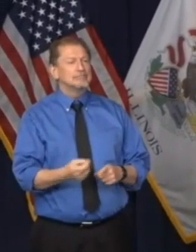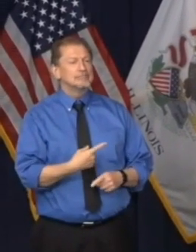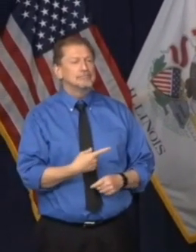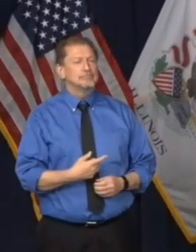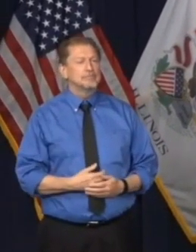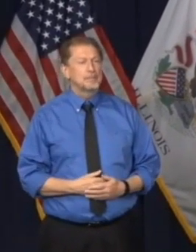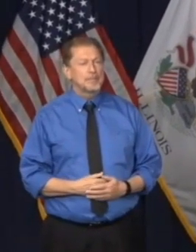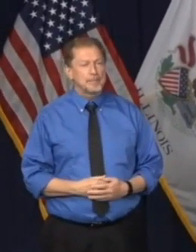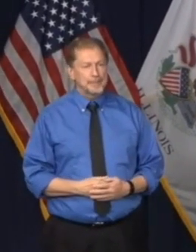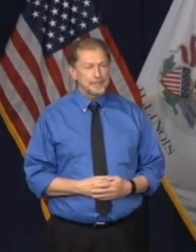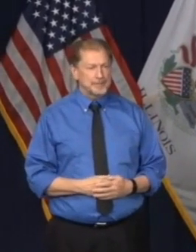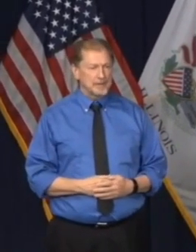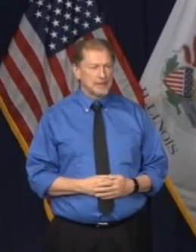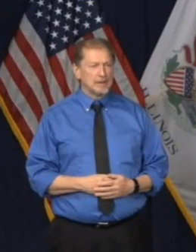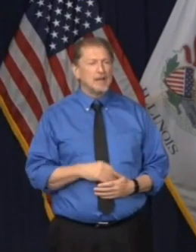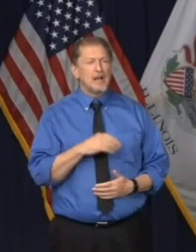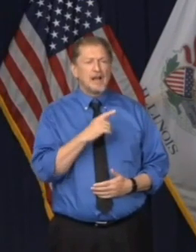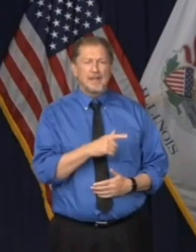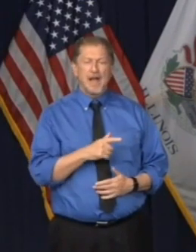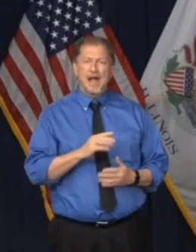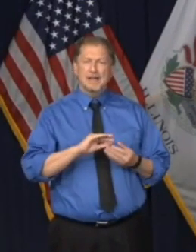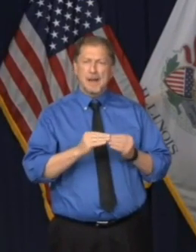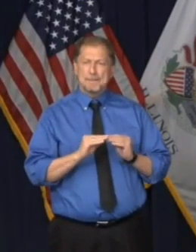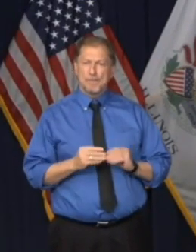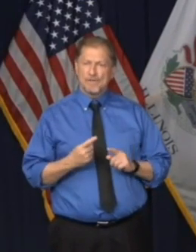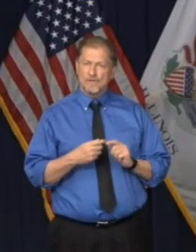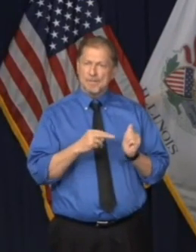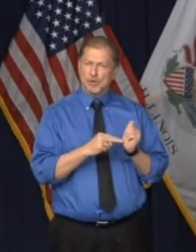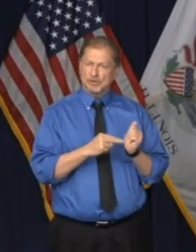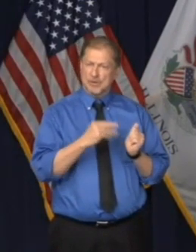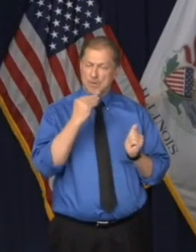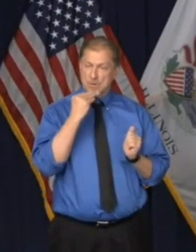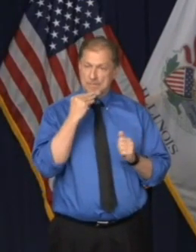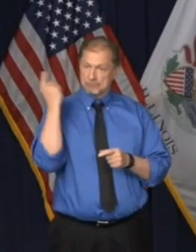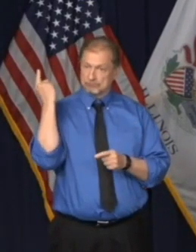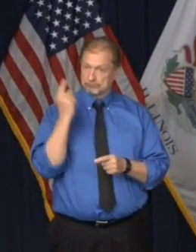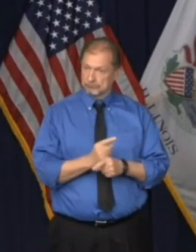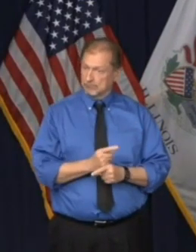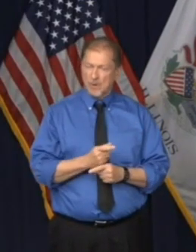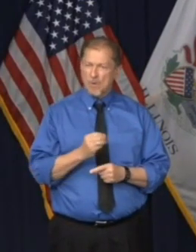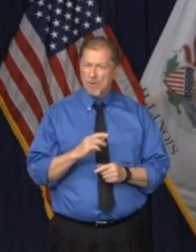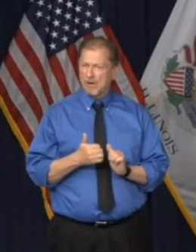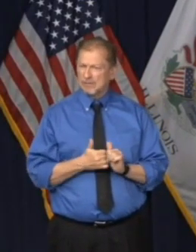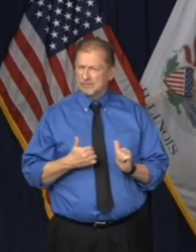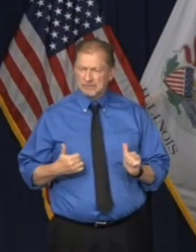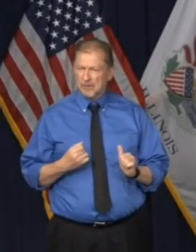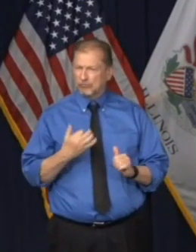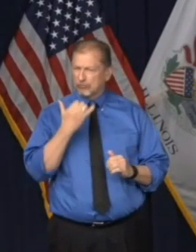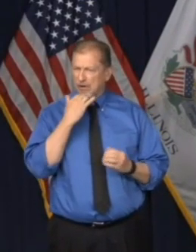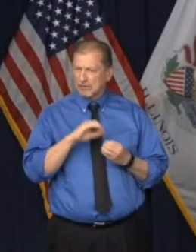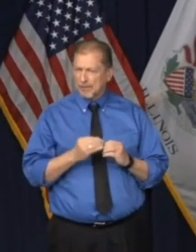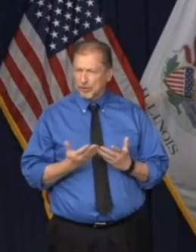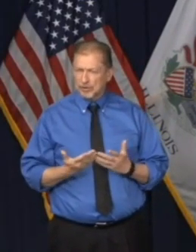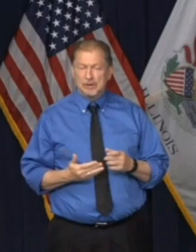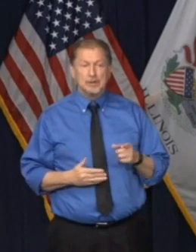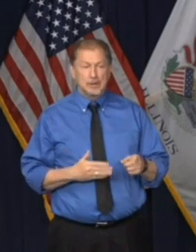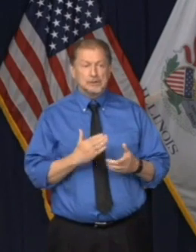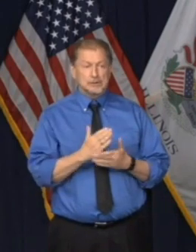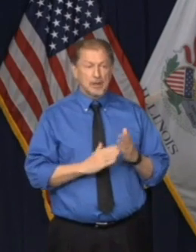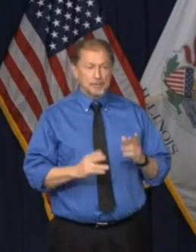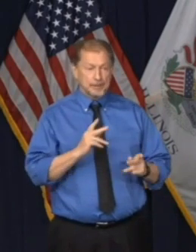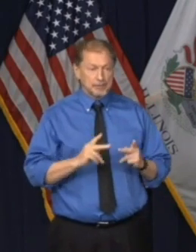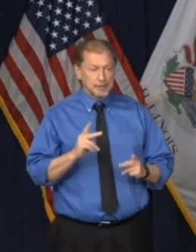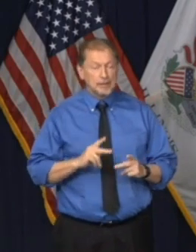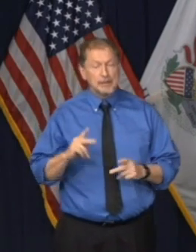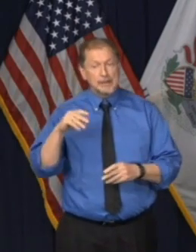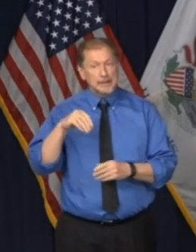WLS. How accurate are those nursing home numbers? Are residents who test positive and die at hospitals